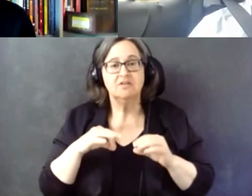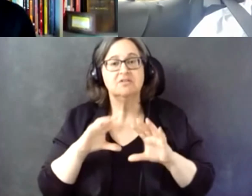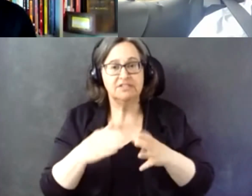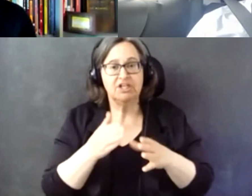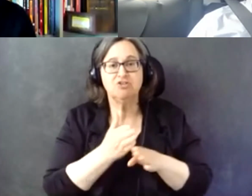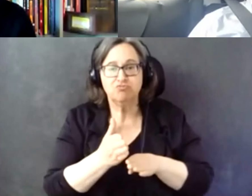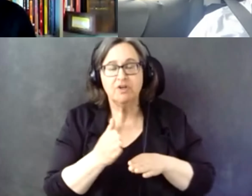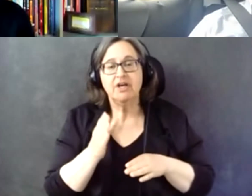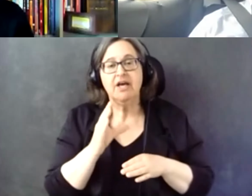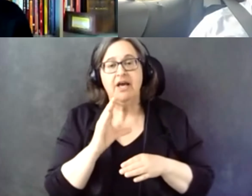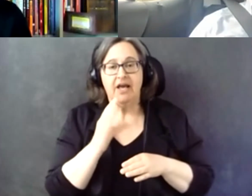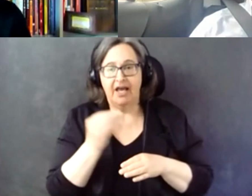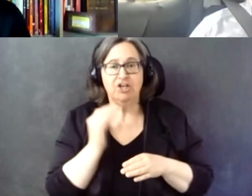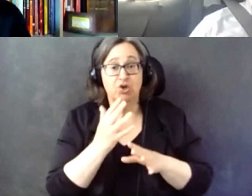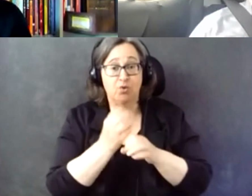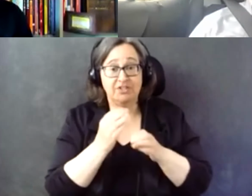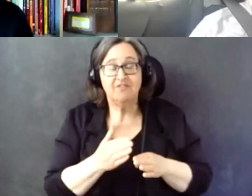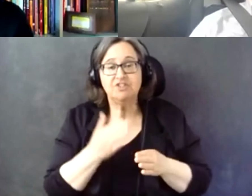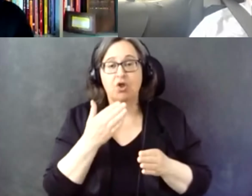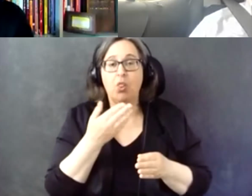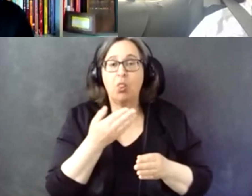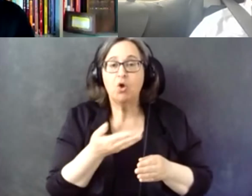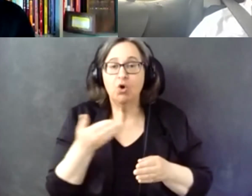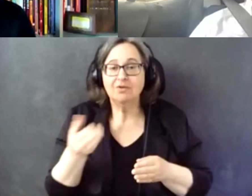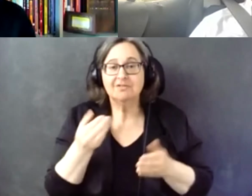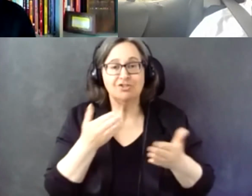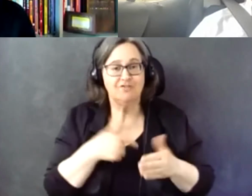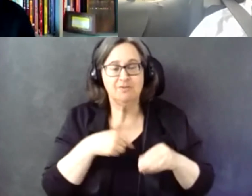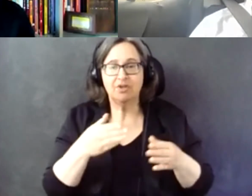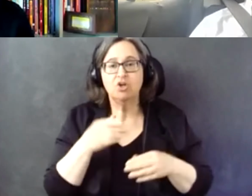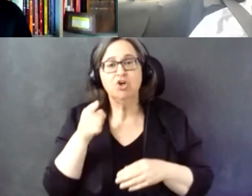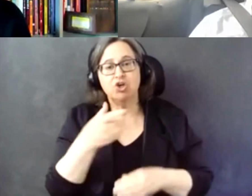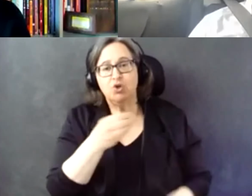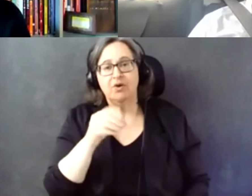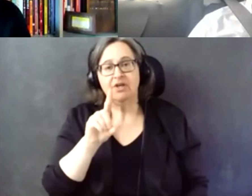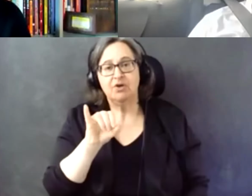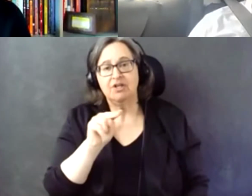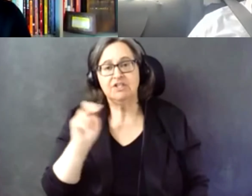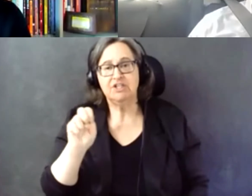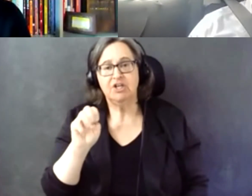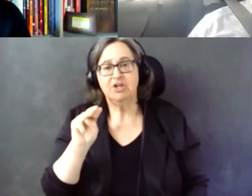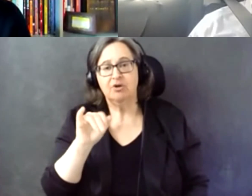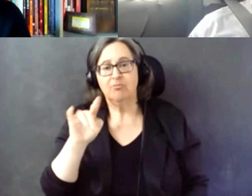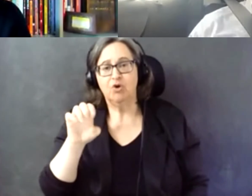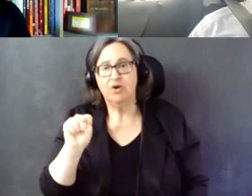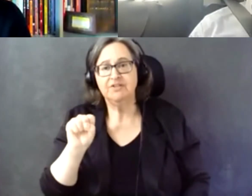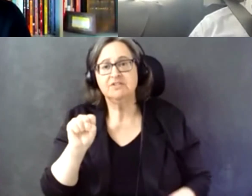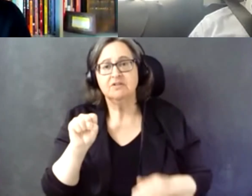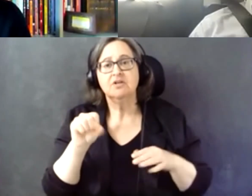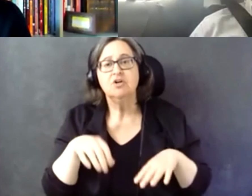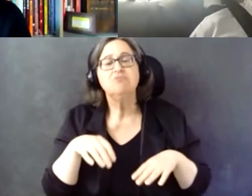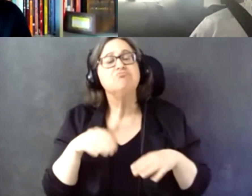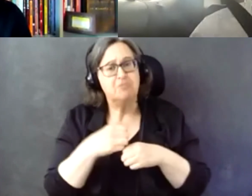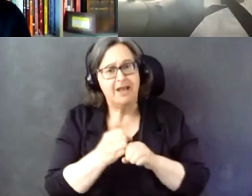sector and are recipients of the goods and services provided you and diane morales are the two candidates that made time in your very busy